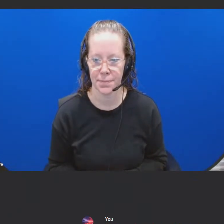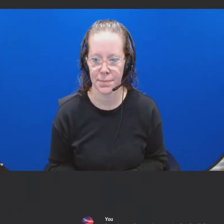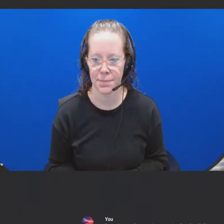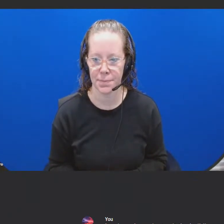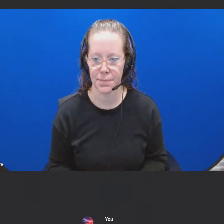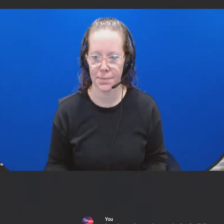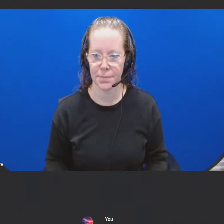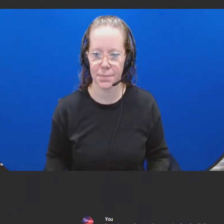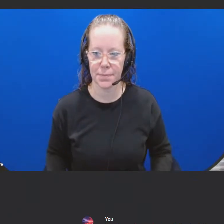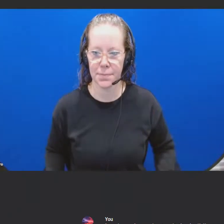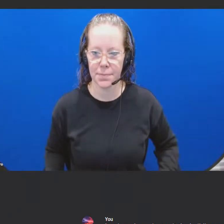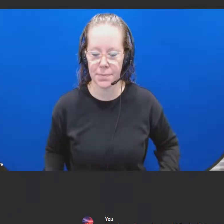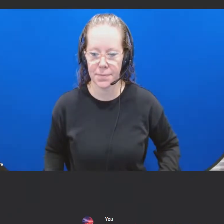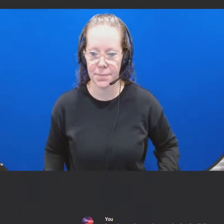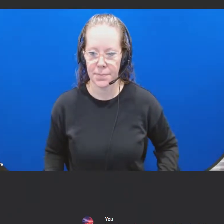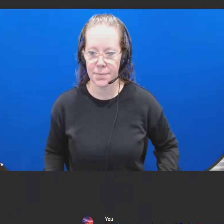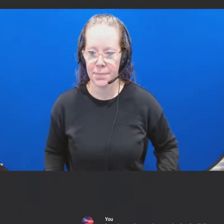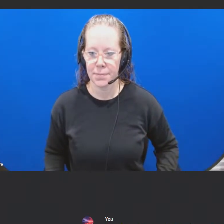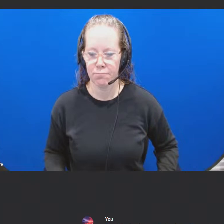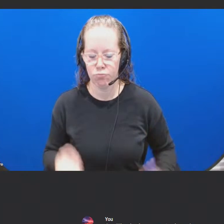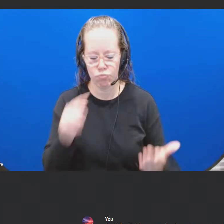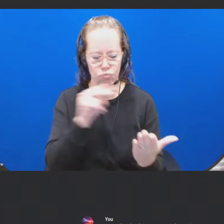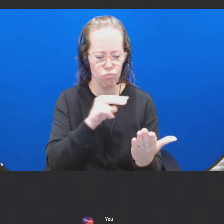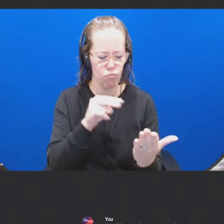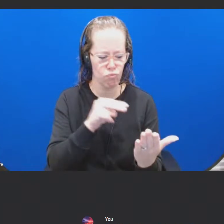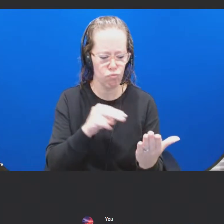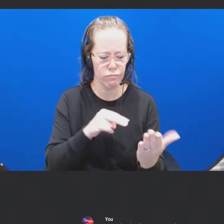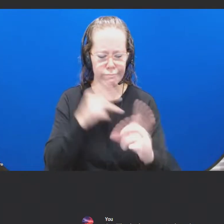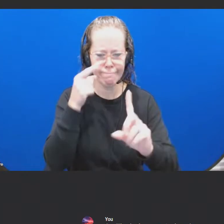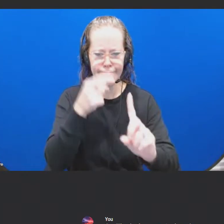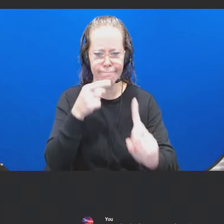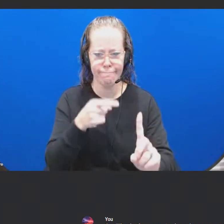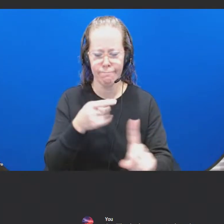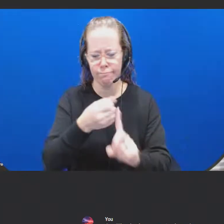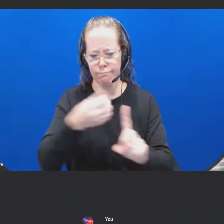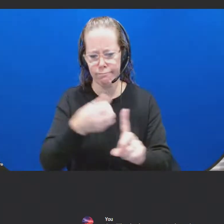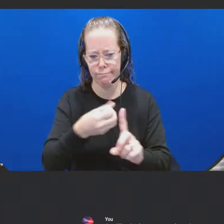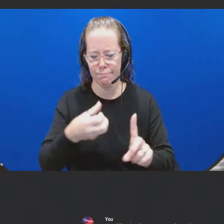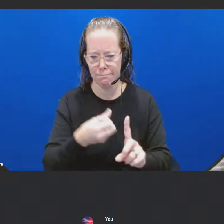go through this, just hit the highlights.